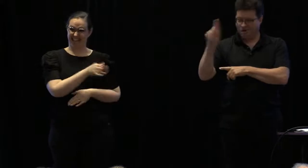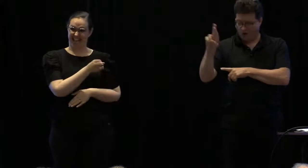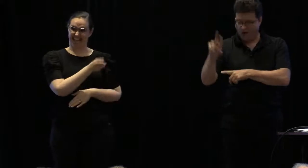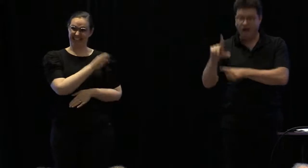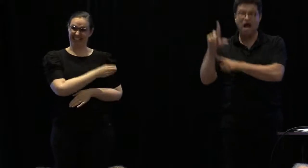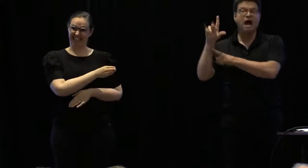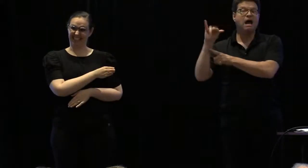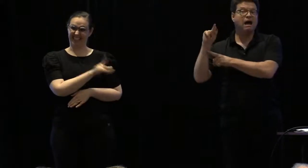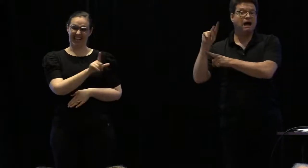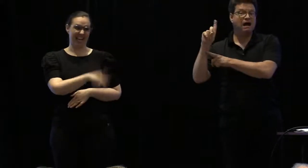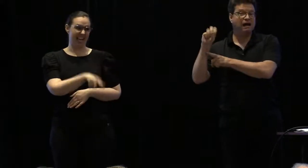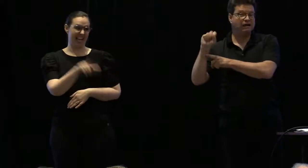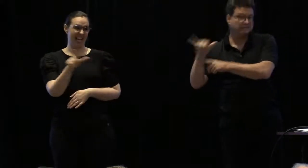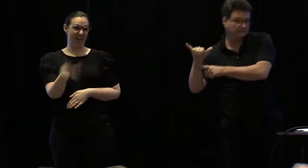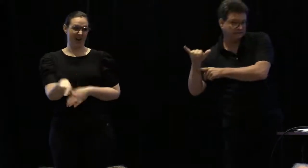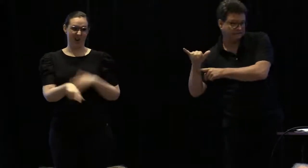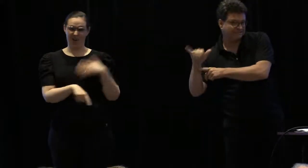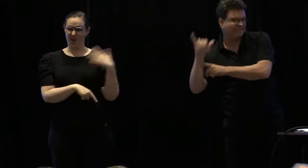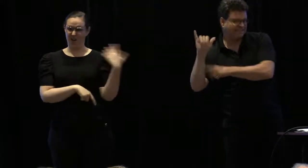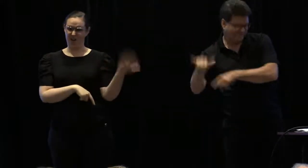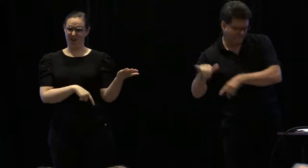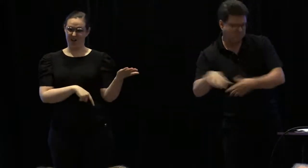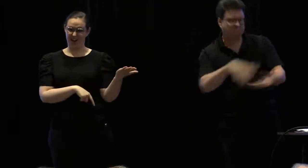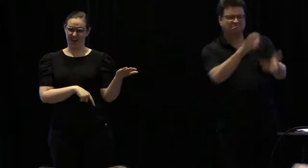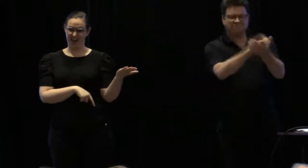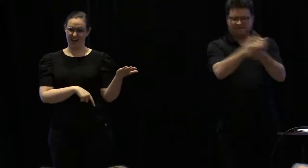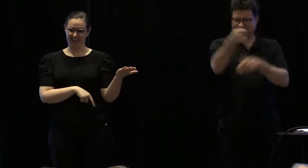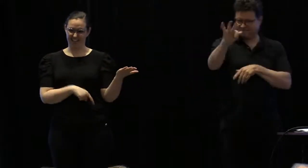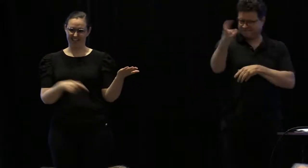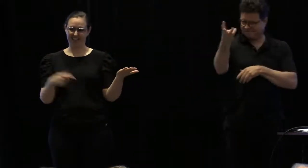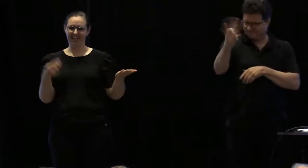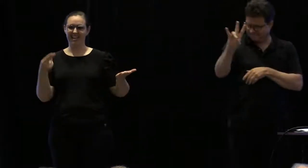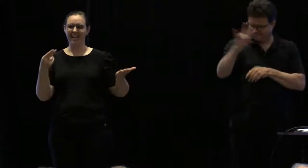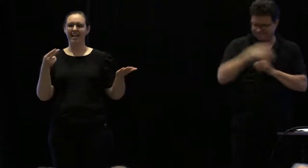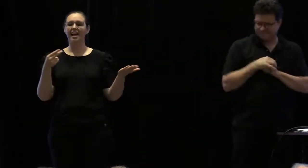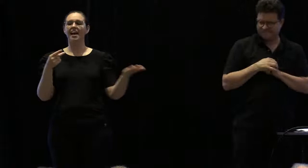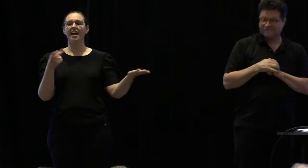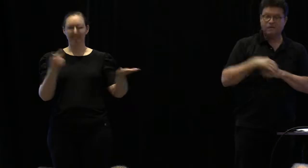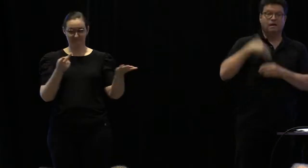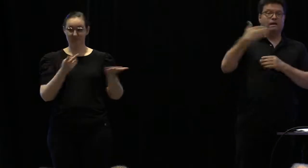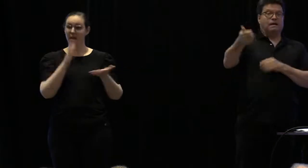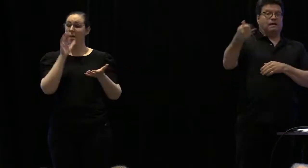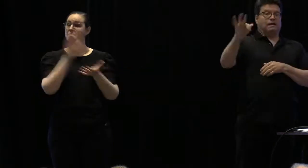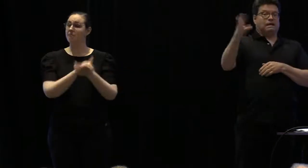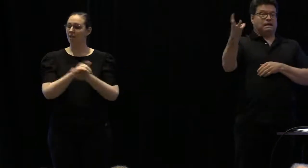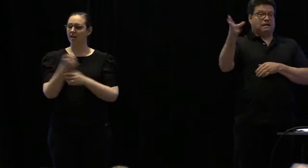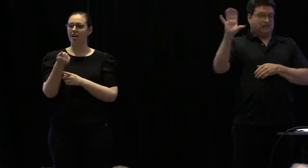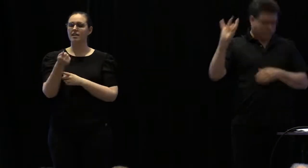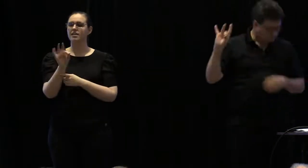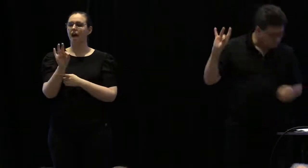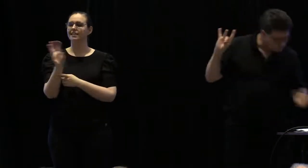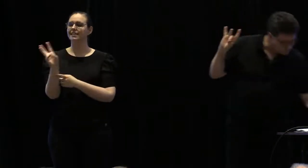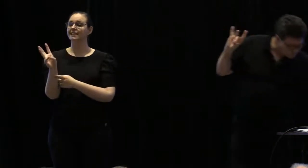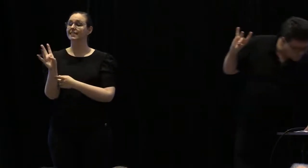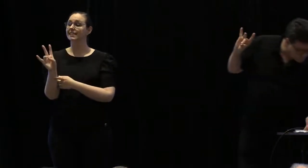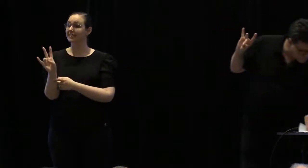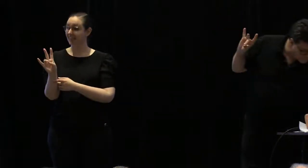sitting right next to him, Lenore. They married in 1967, and